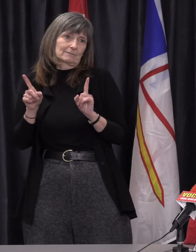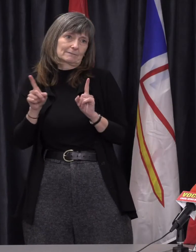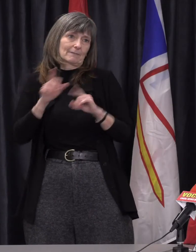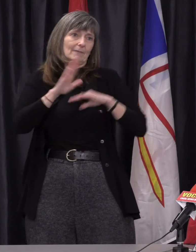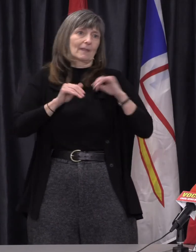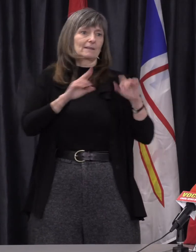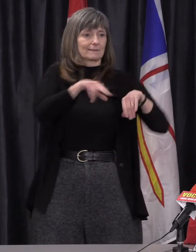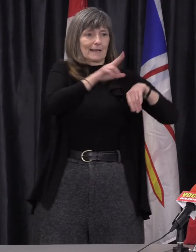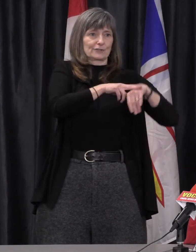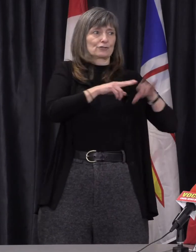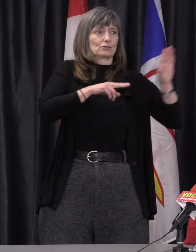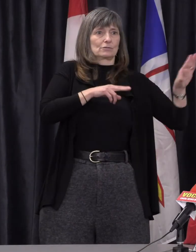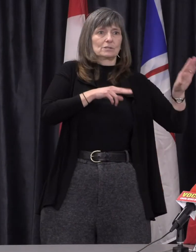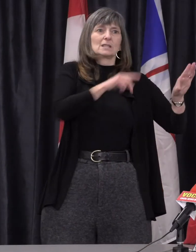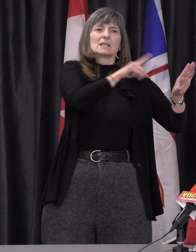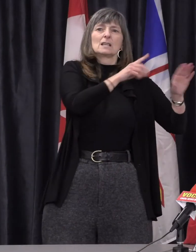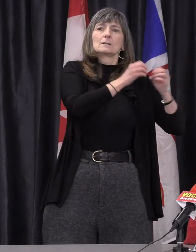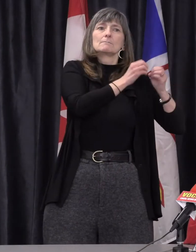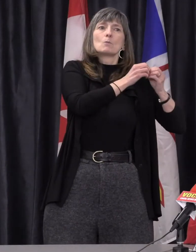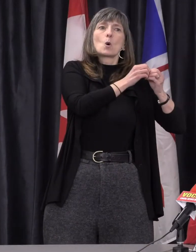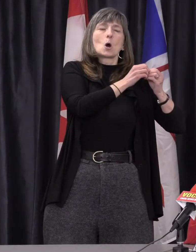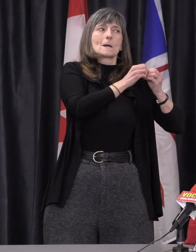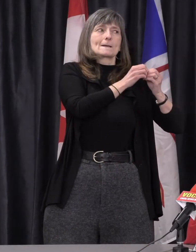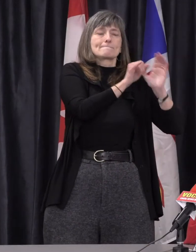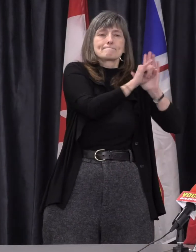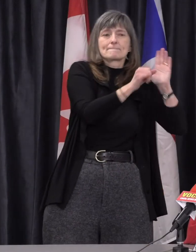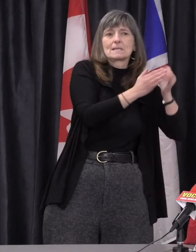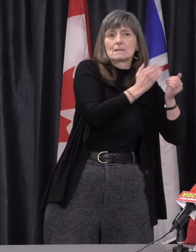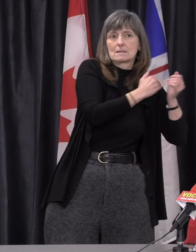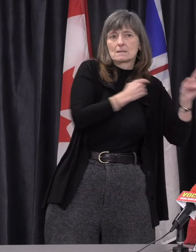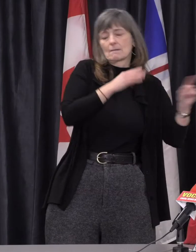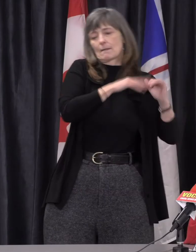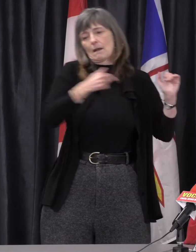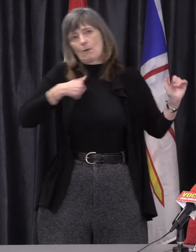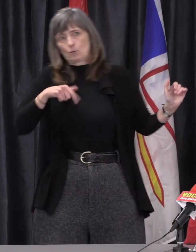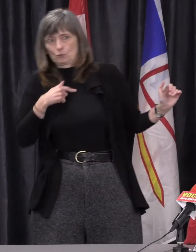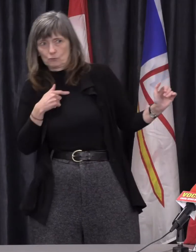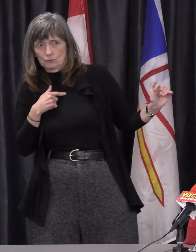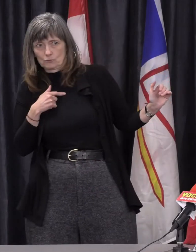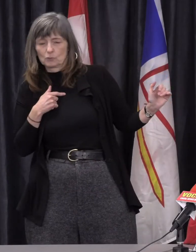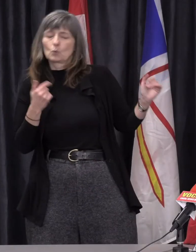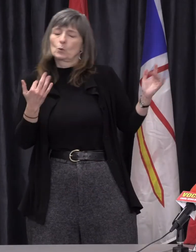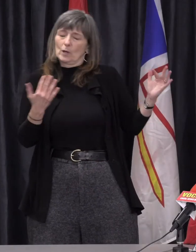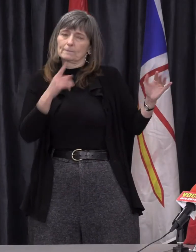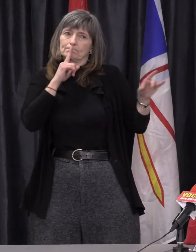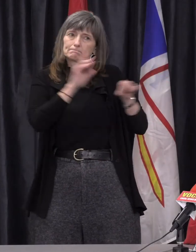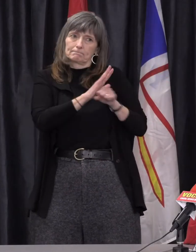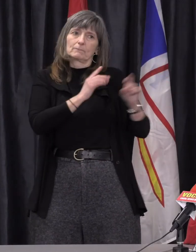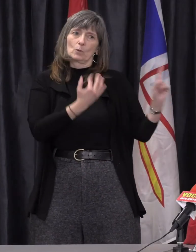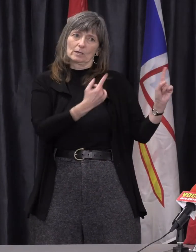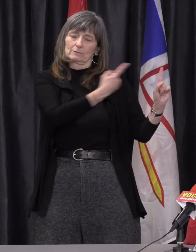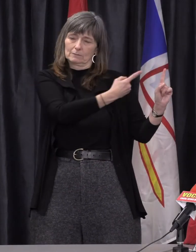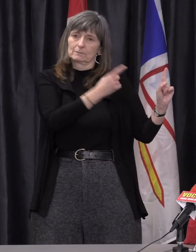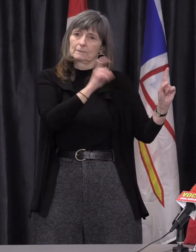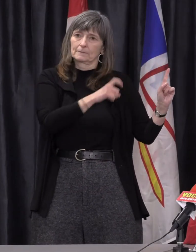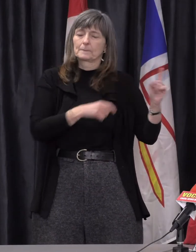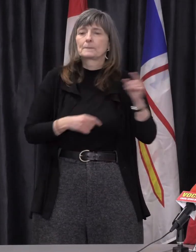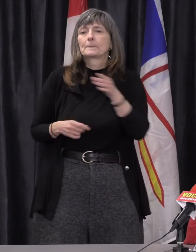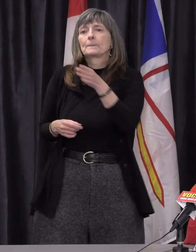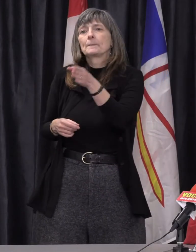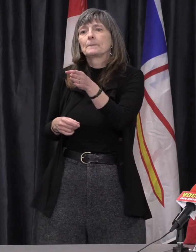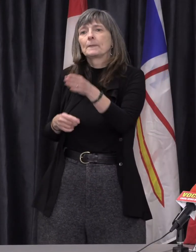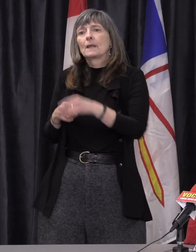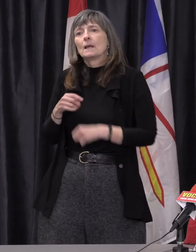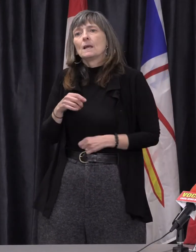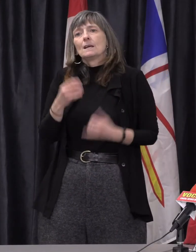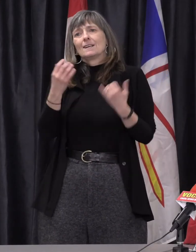Microbiology Lab, which is a little more sensitive. So that's why we wait for the confirmatory. The movement of the spread and all the